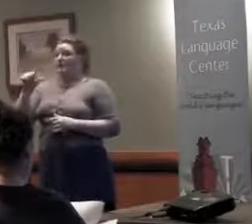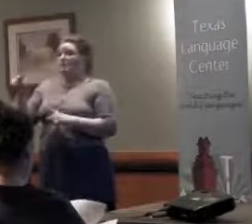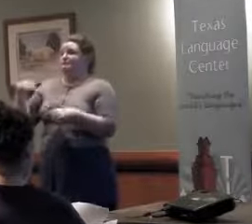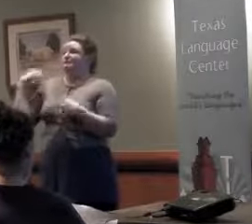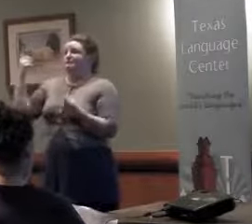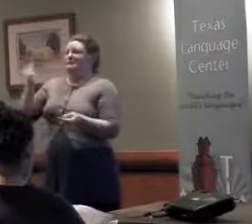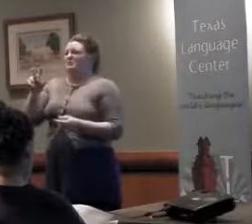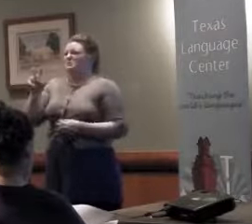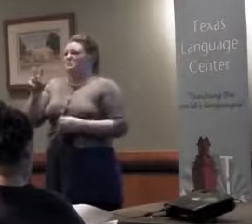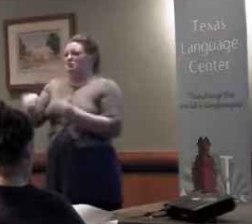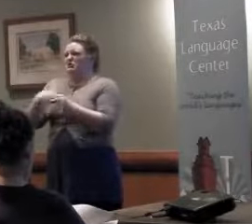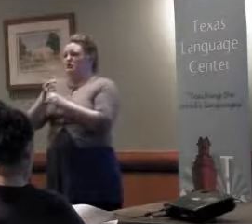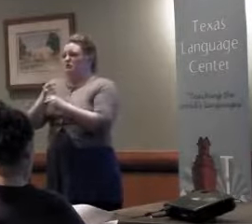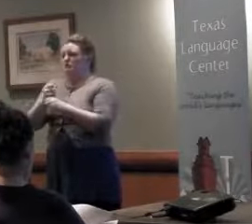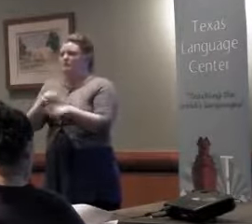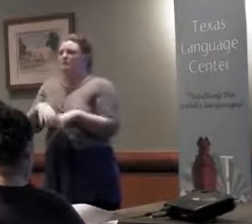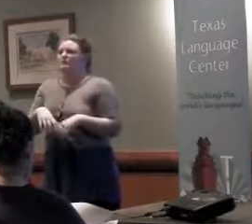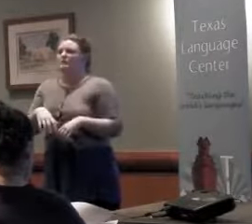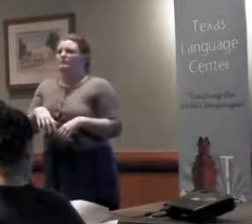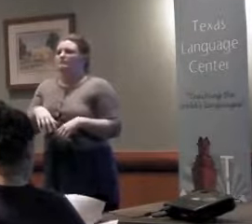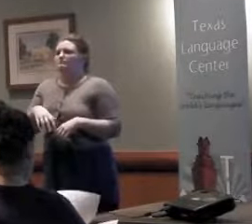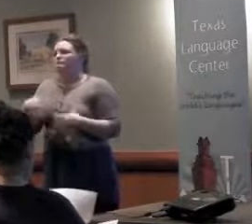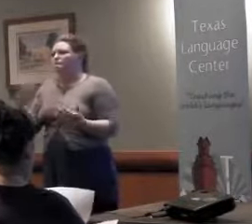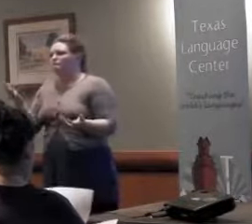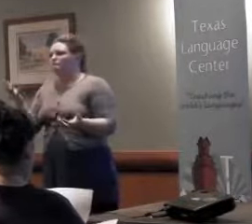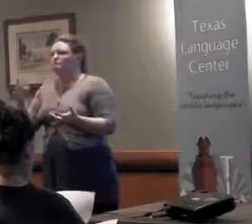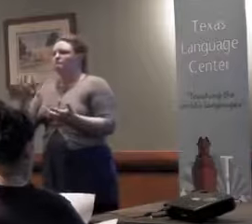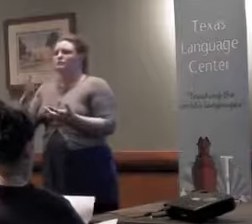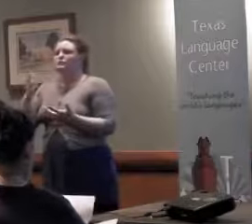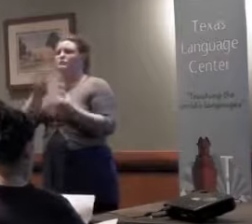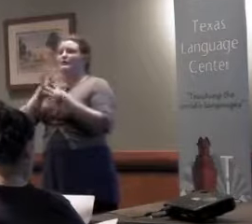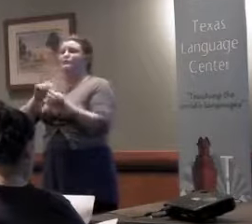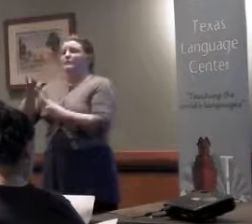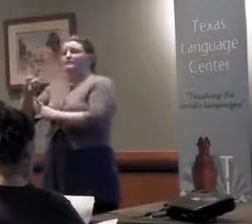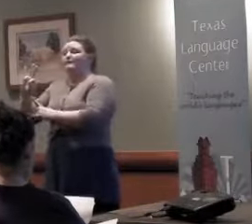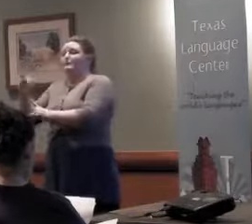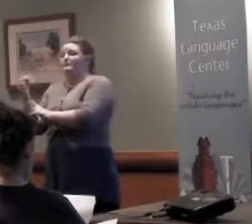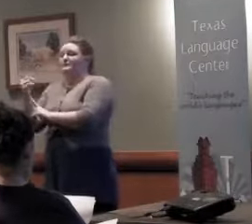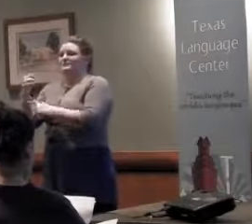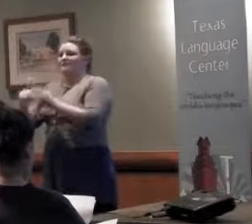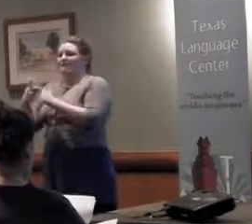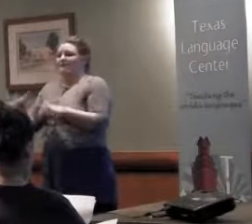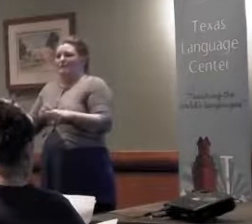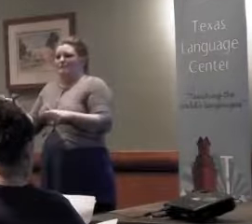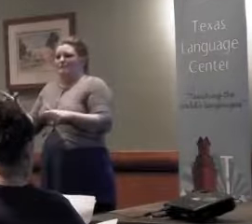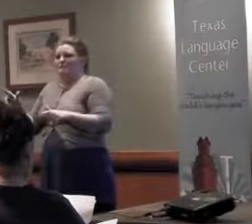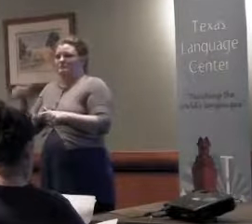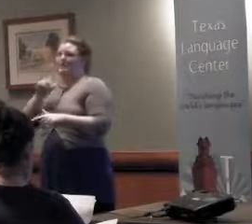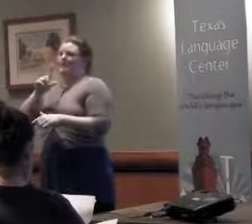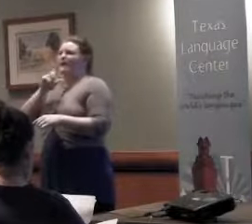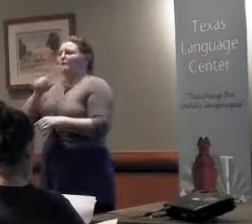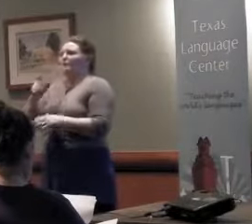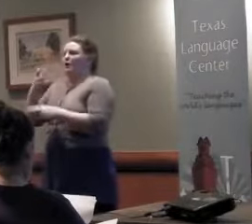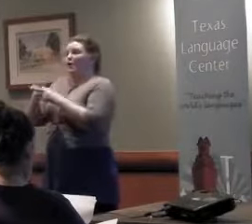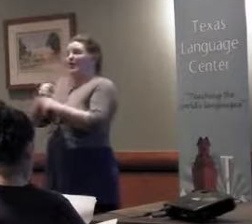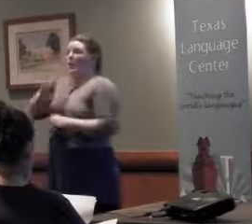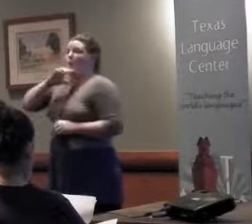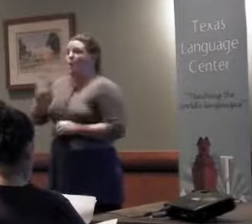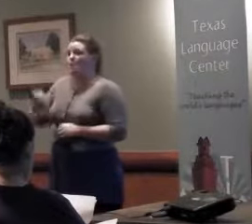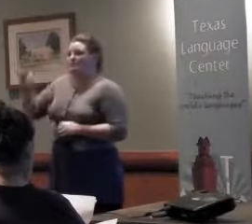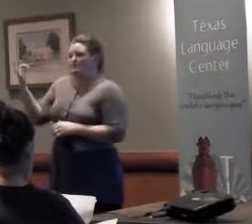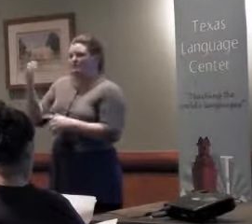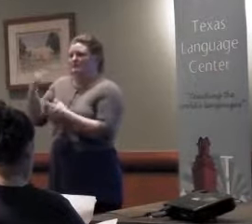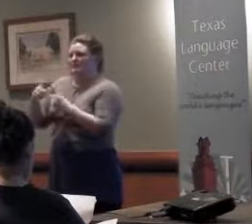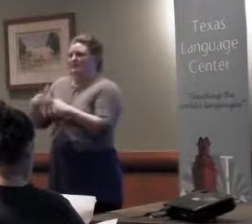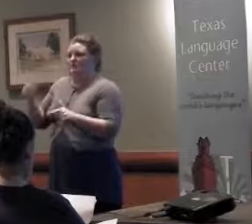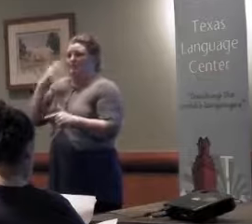for about 200 years. It's related to French Sign Language, and it's actually, we call it Old French Sign Language simply because